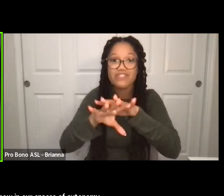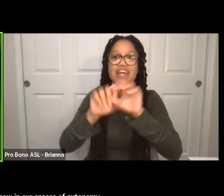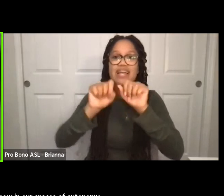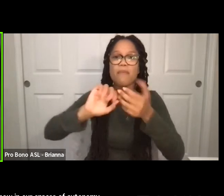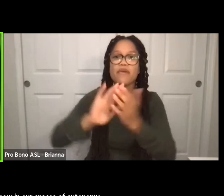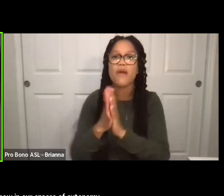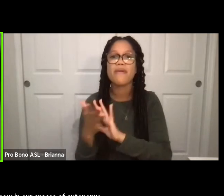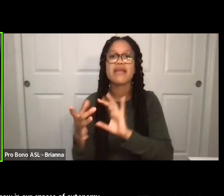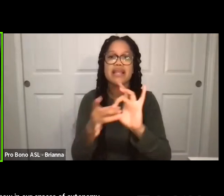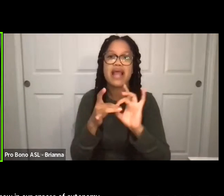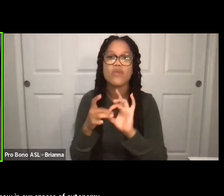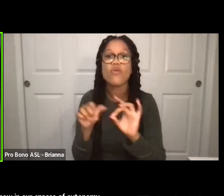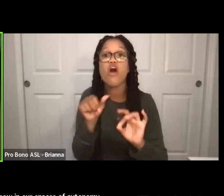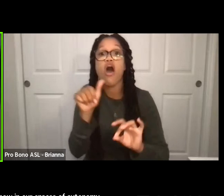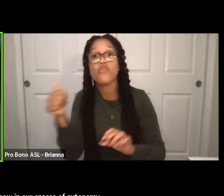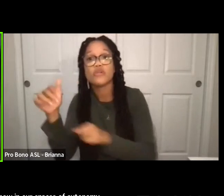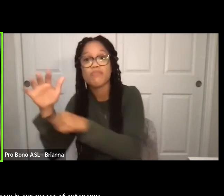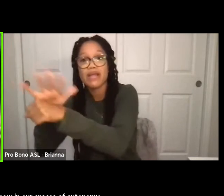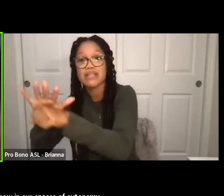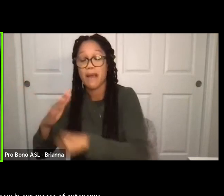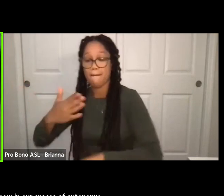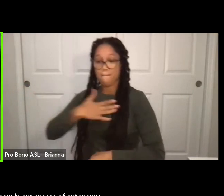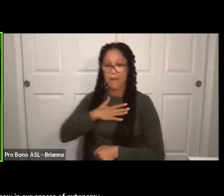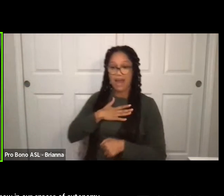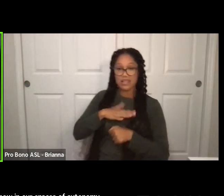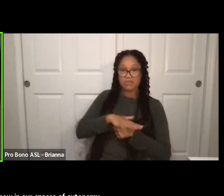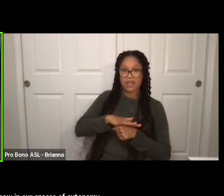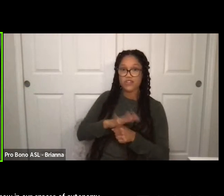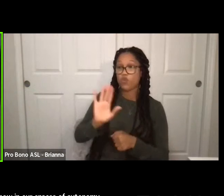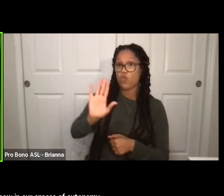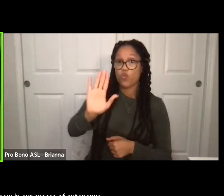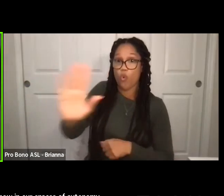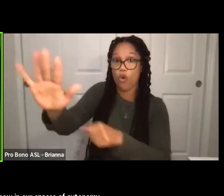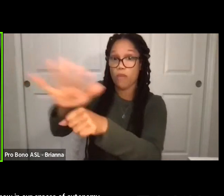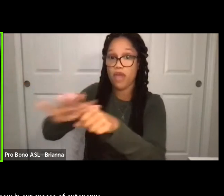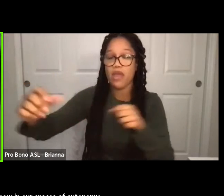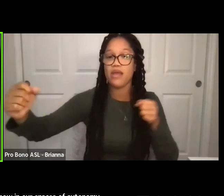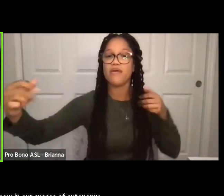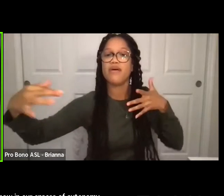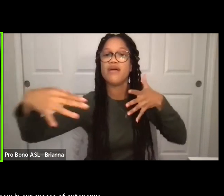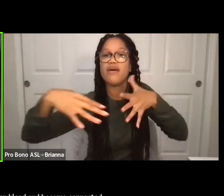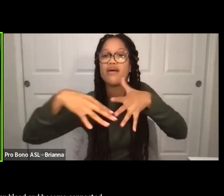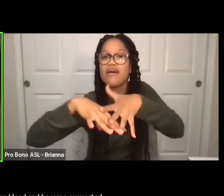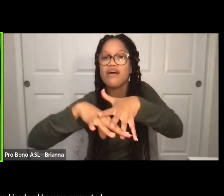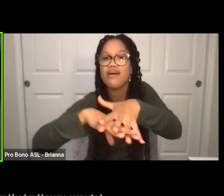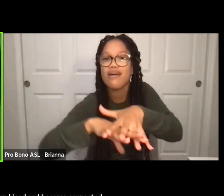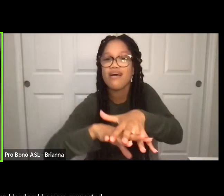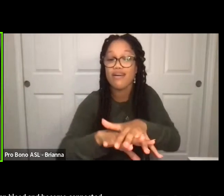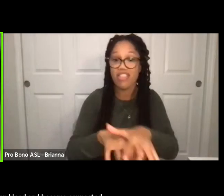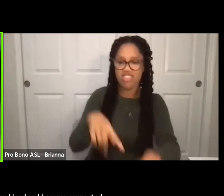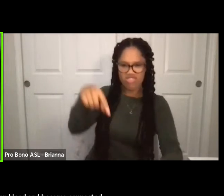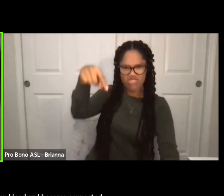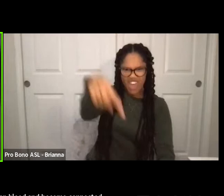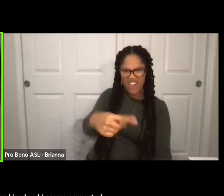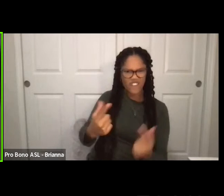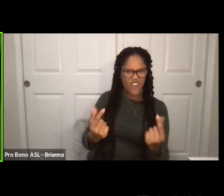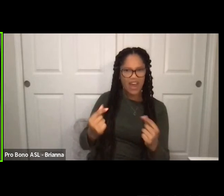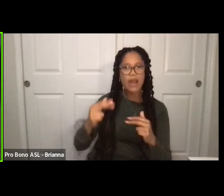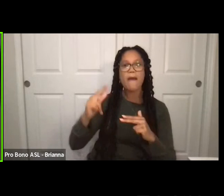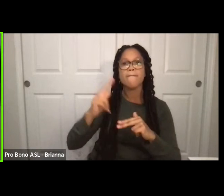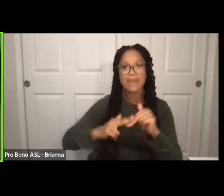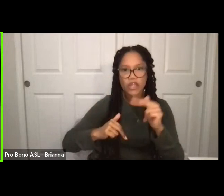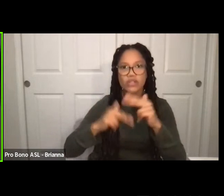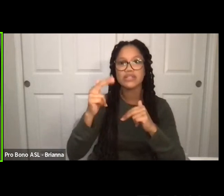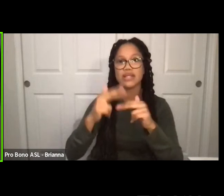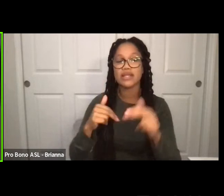connected with other spaces. And so there is the building, that's the building, right? That's not just the resistance